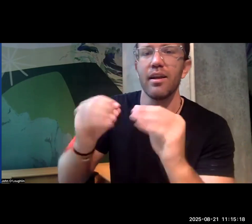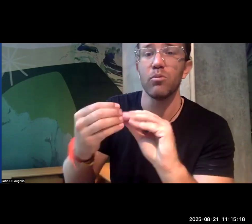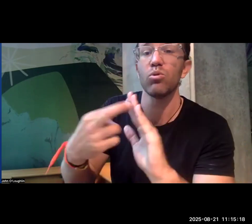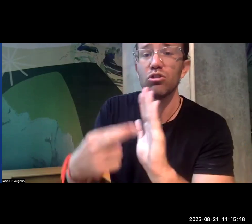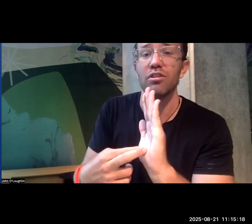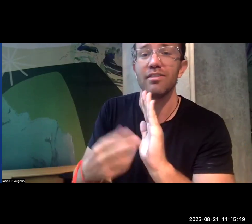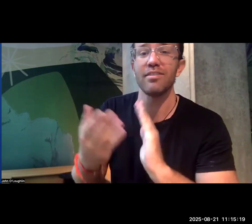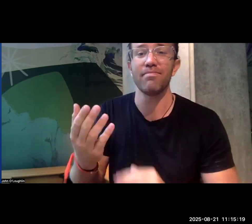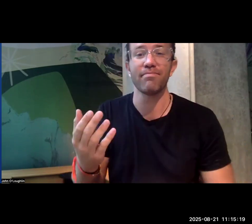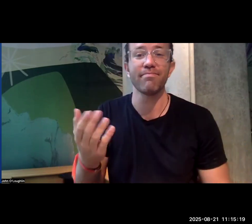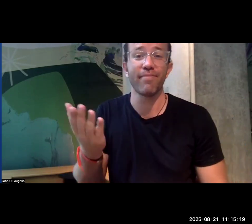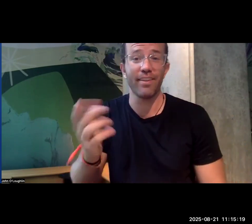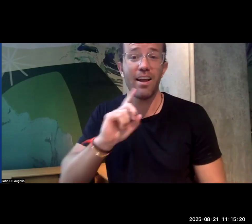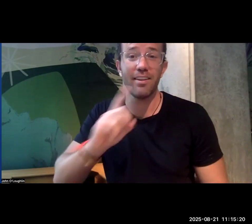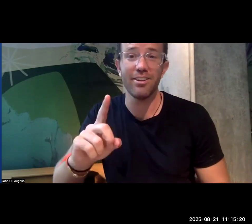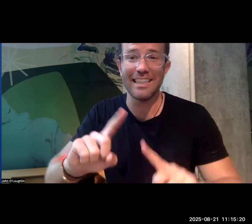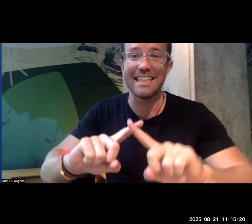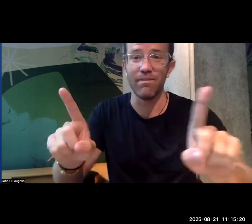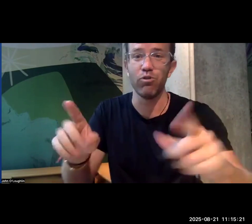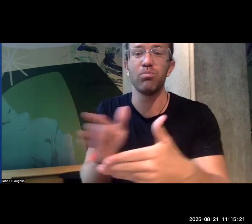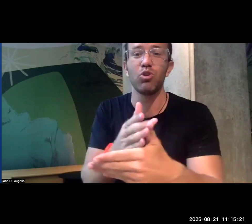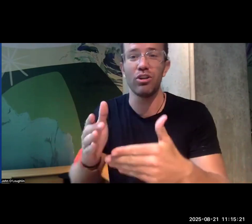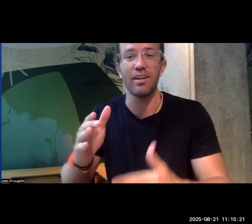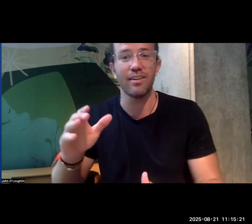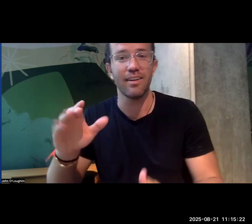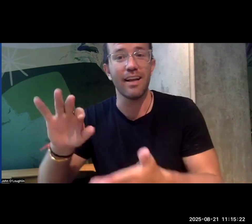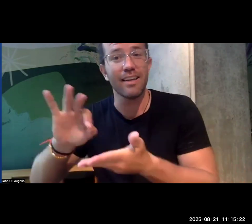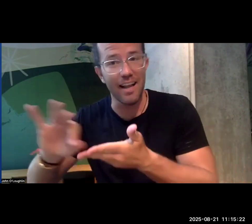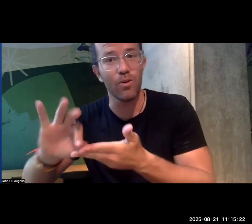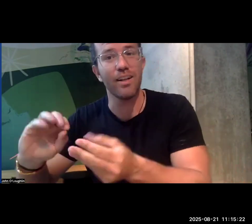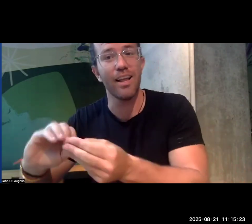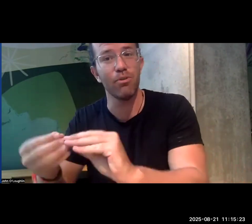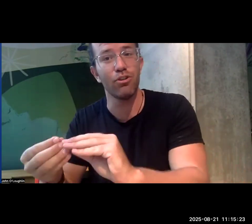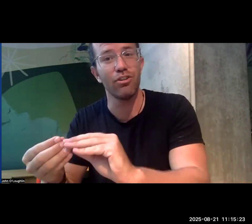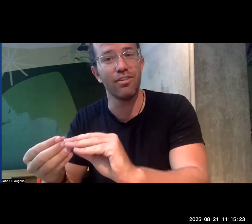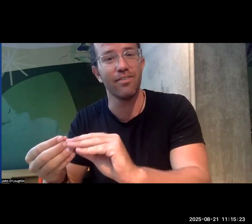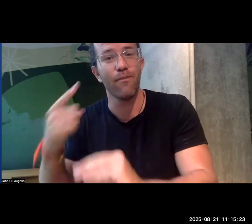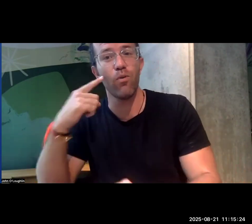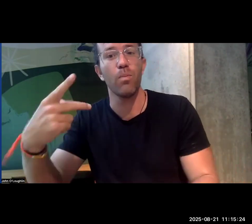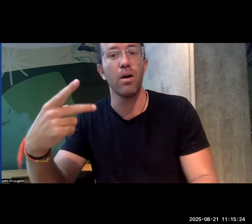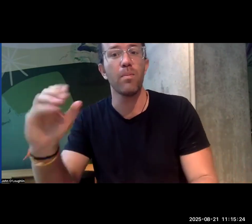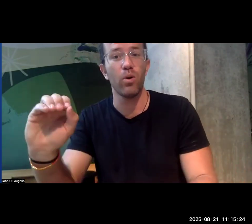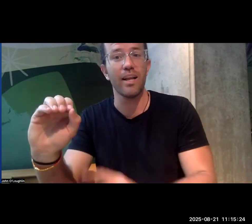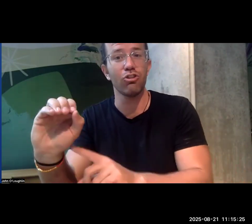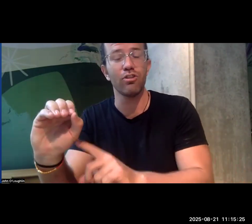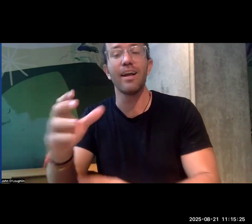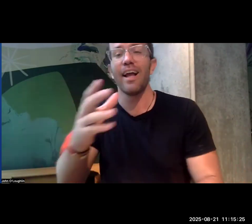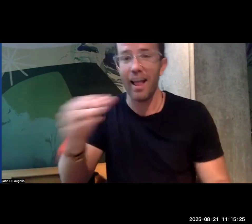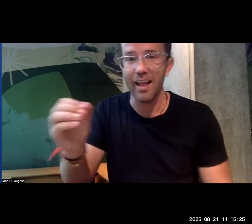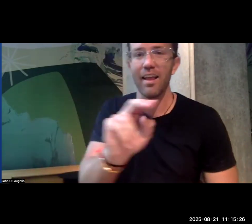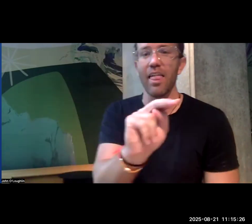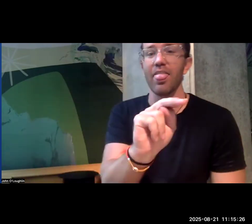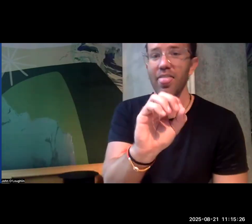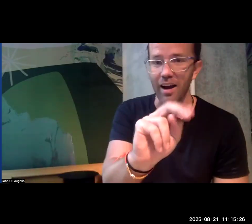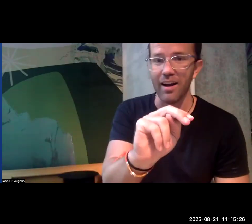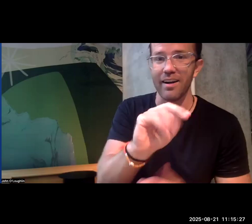some time to start understanding the rules. There are number rules, counting number rules for